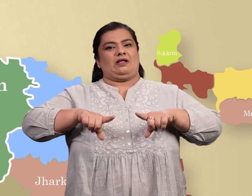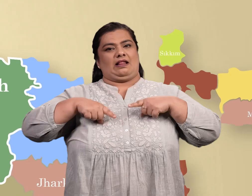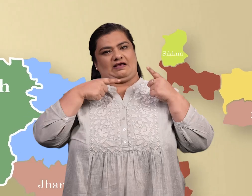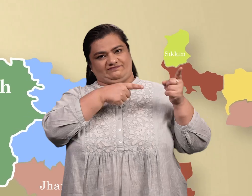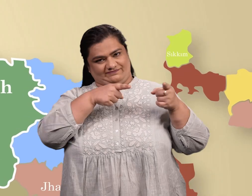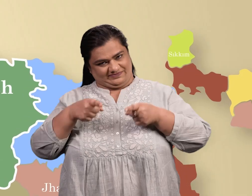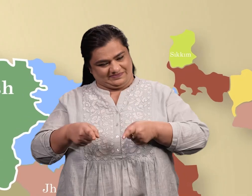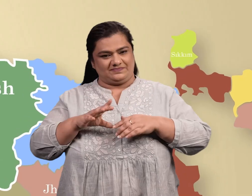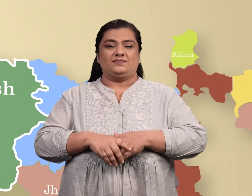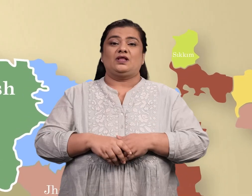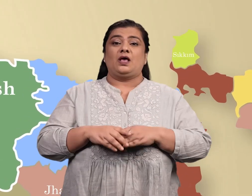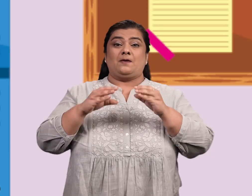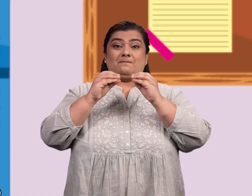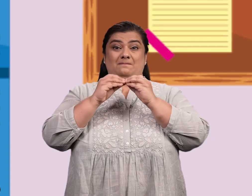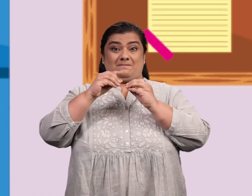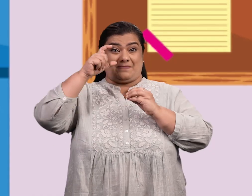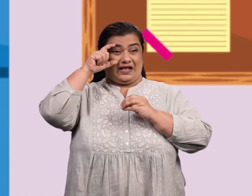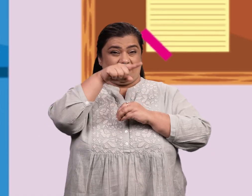This was Arab's hometown.